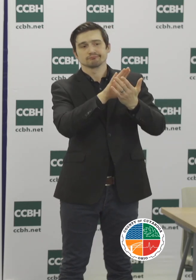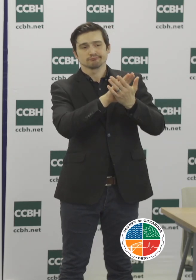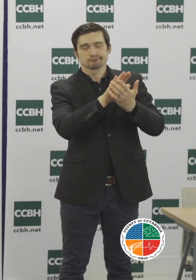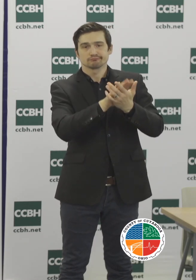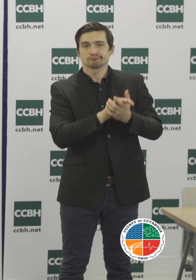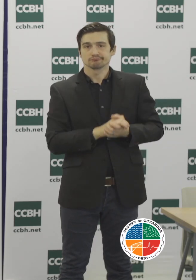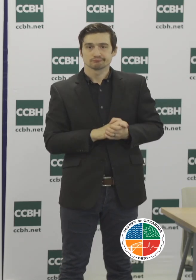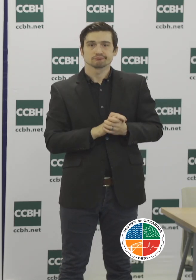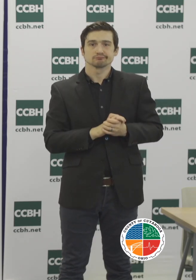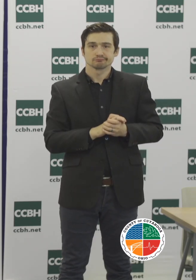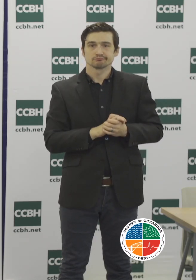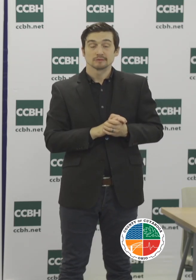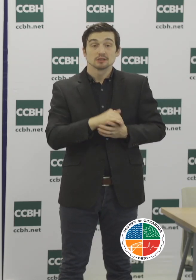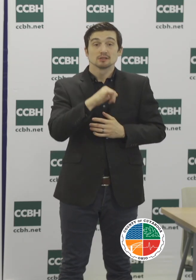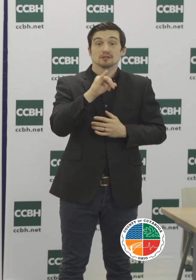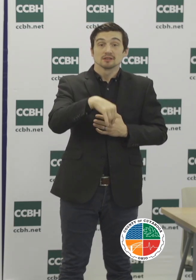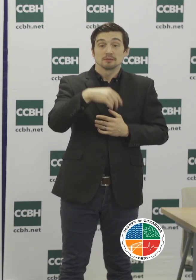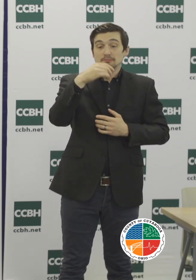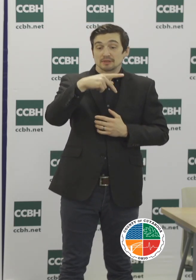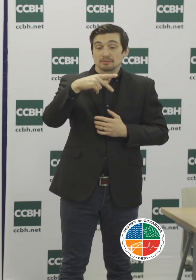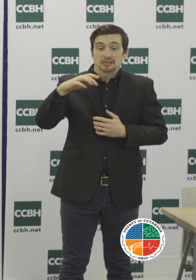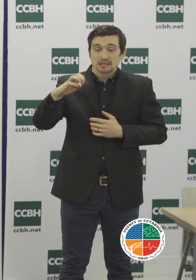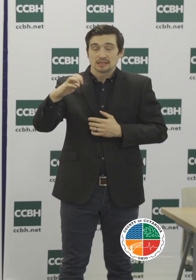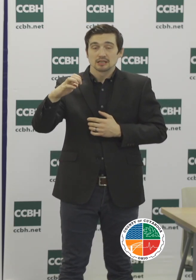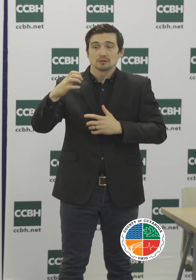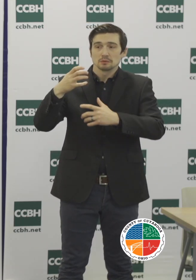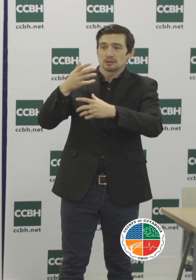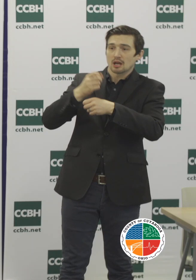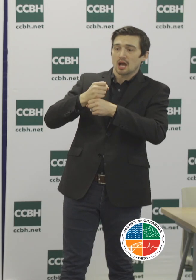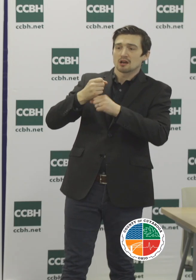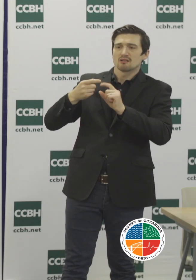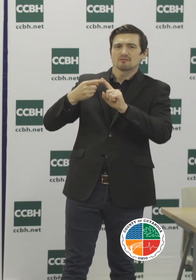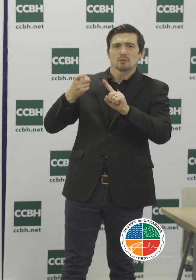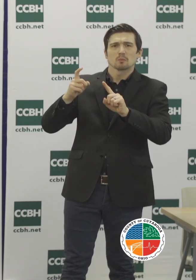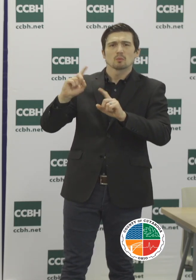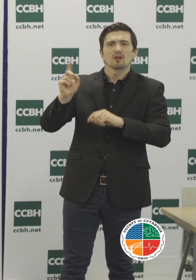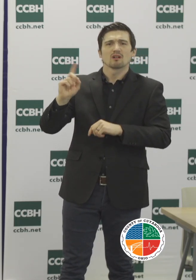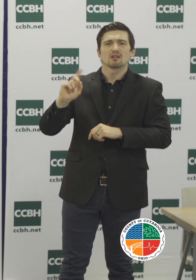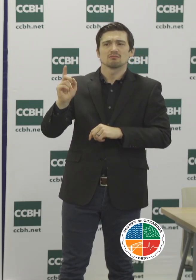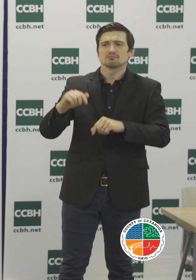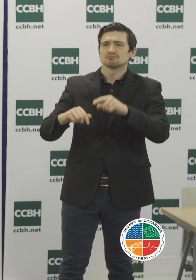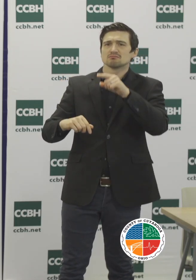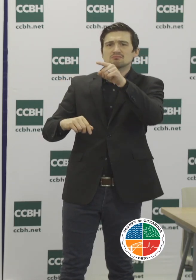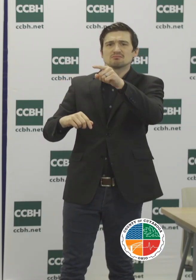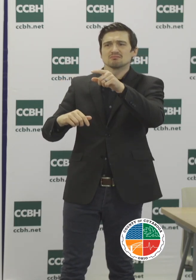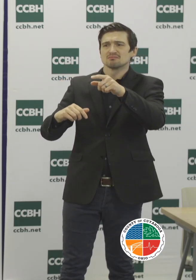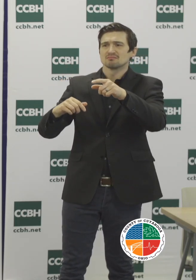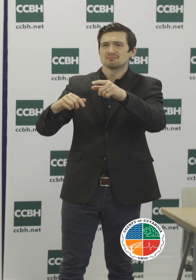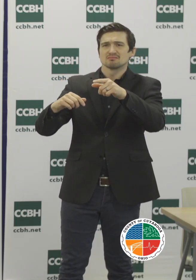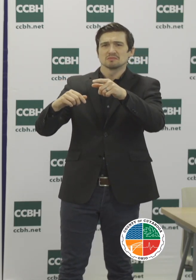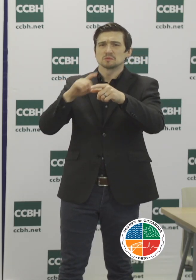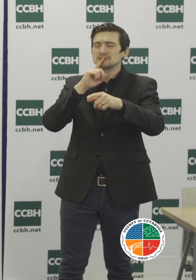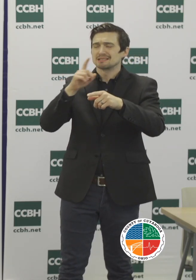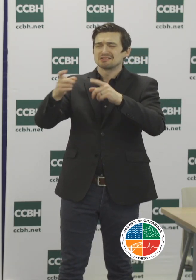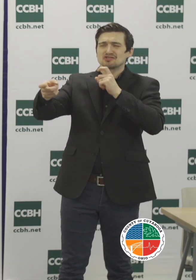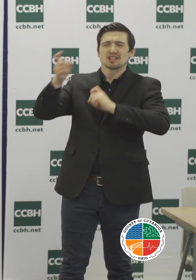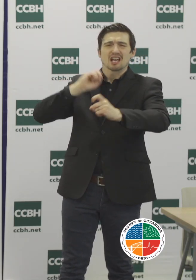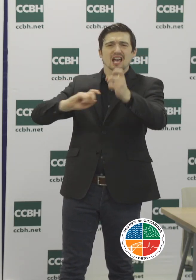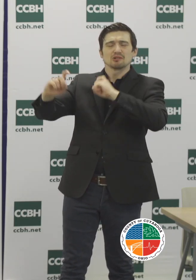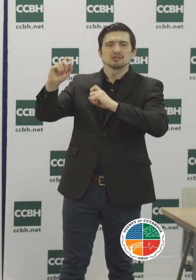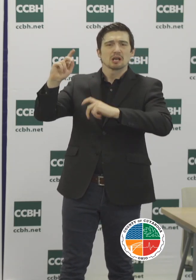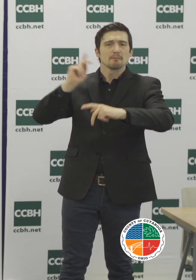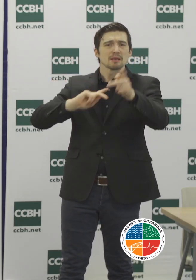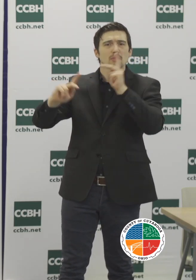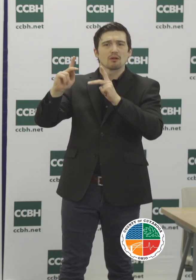significant number of these PPE came about because of the generous and concerned county residents that have